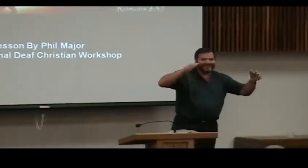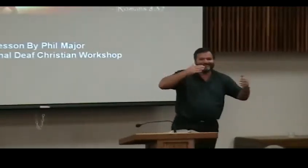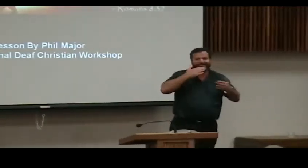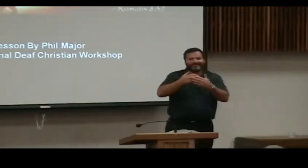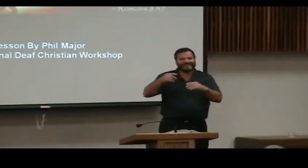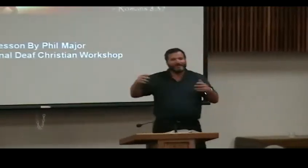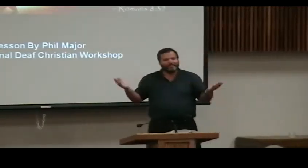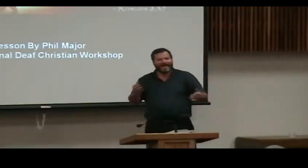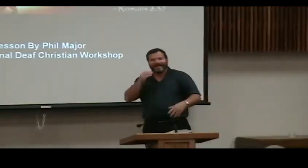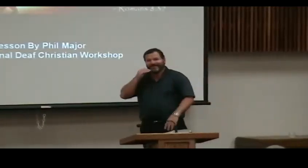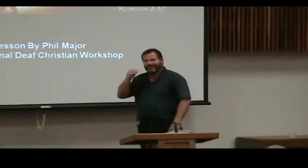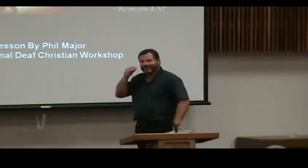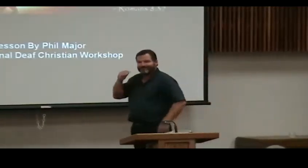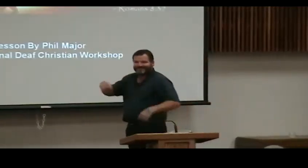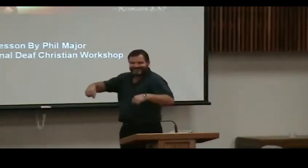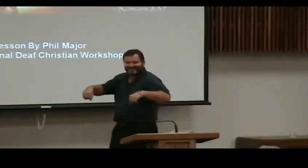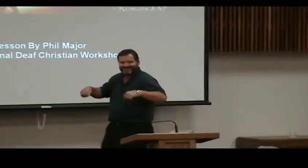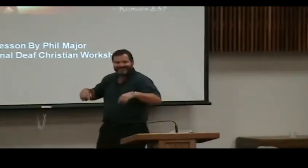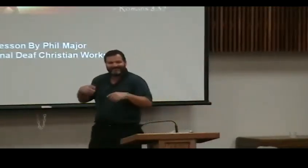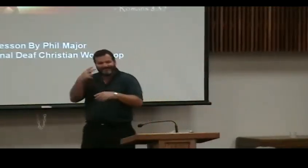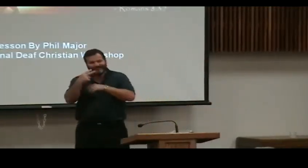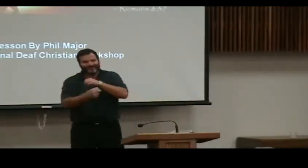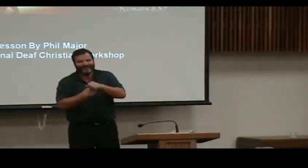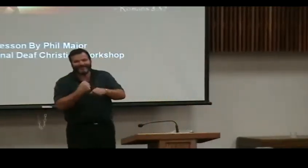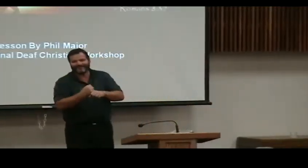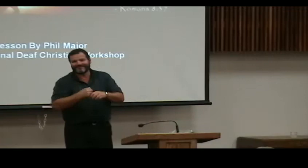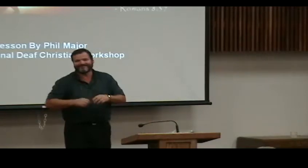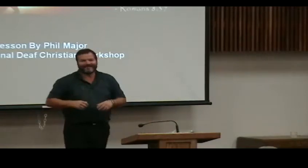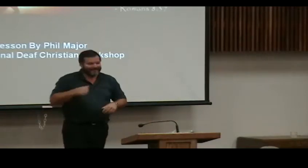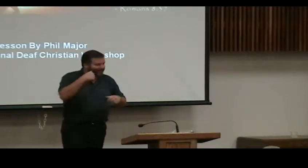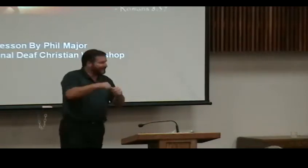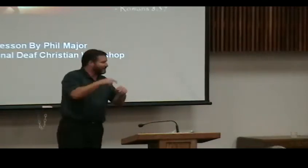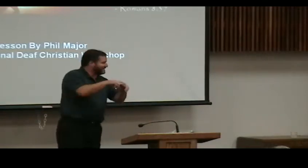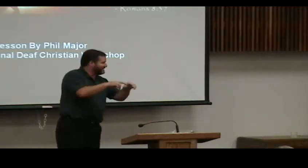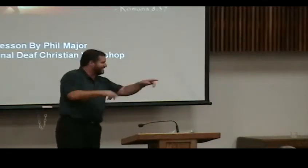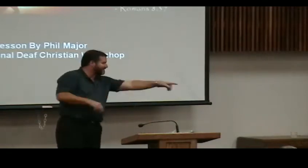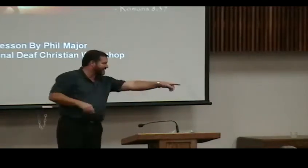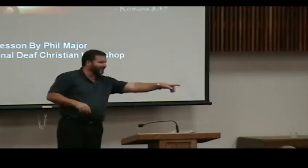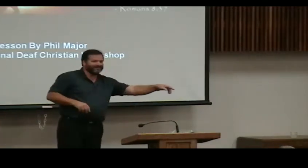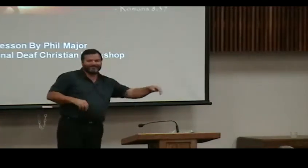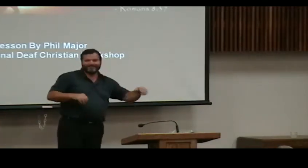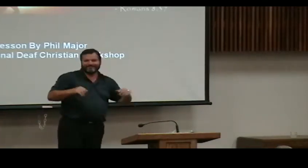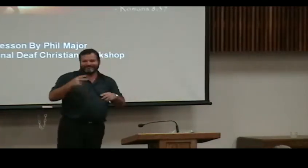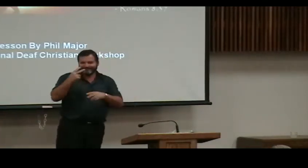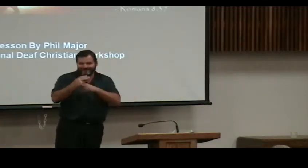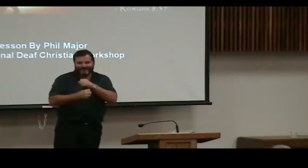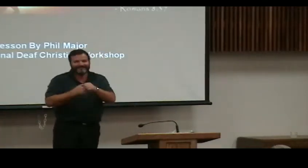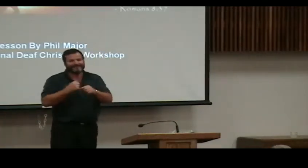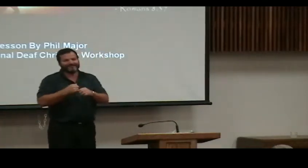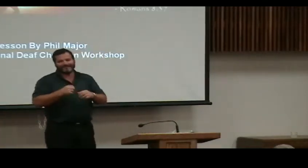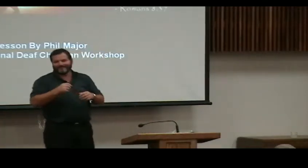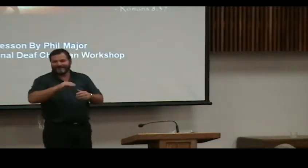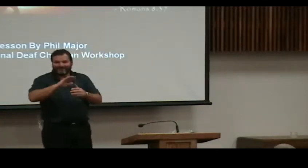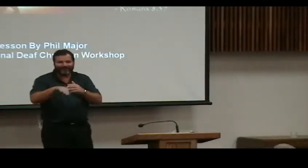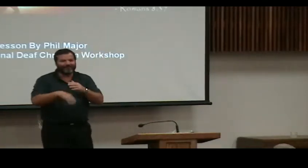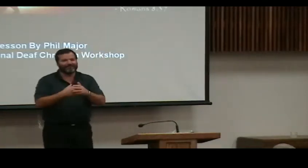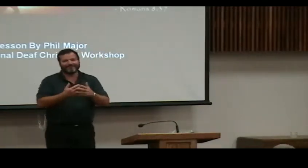Thanks, everybody. It's good to be home here after three years. I remember sitting right over there for a long time,